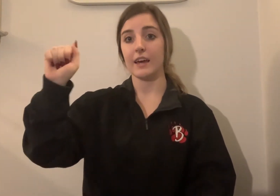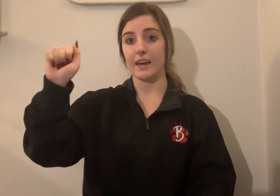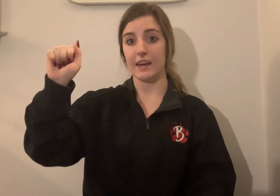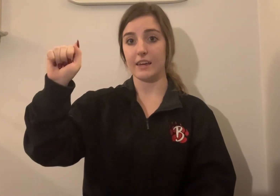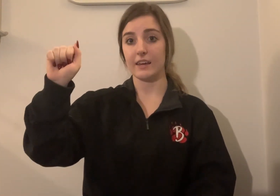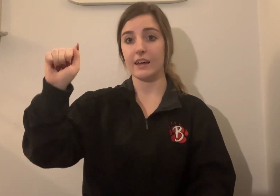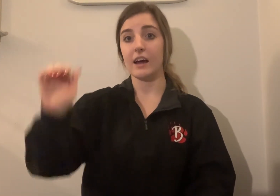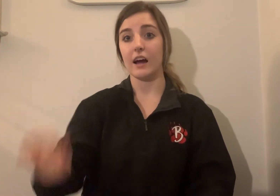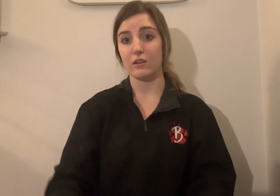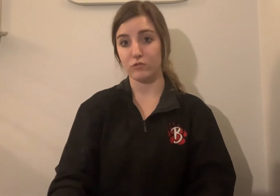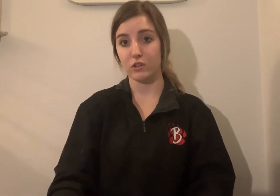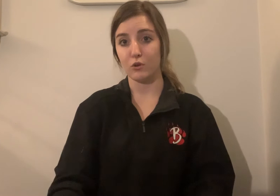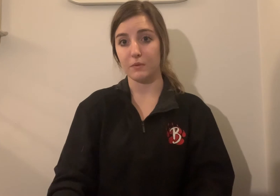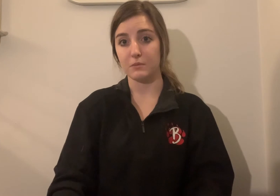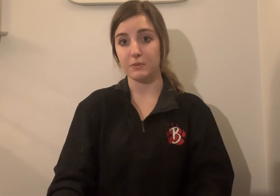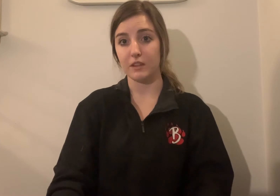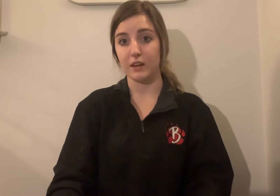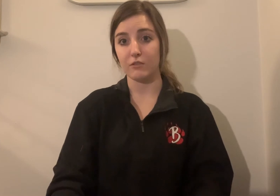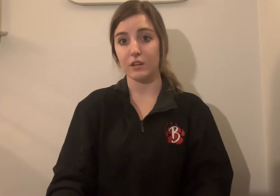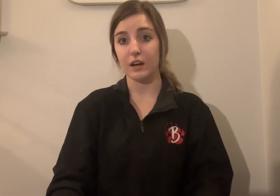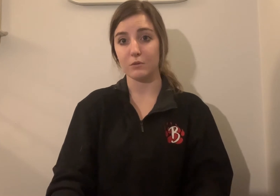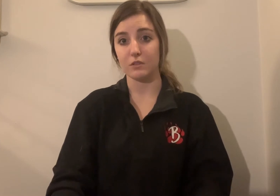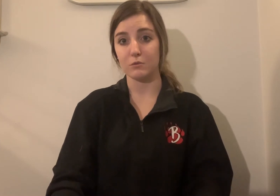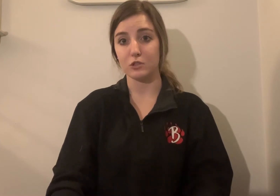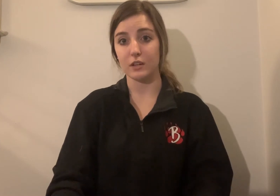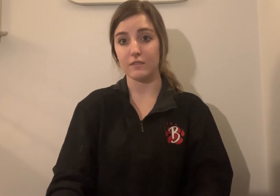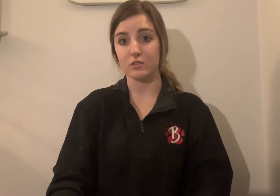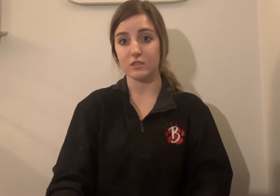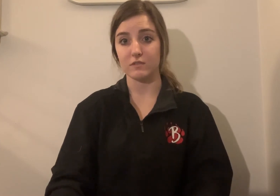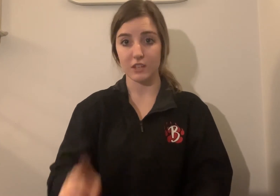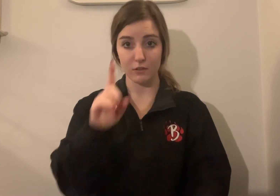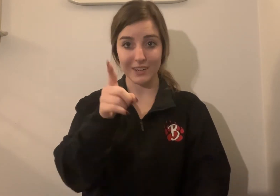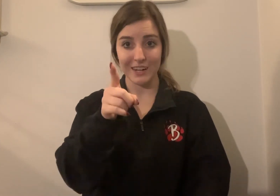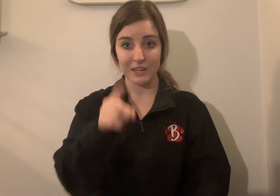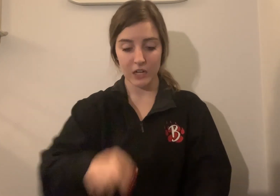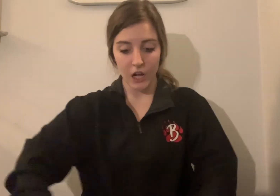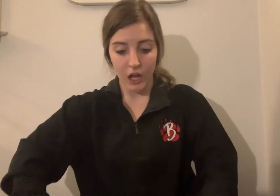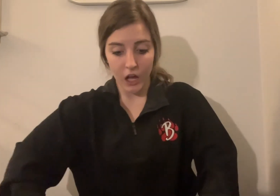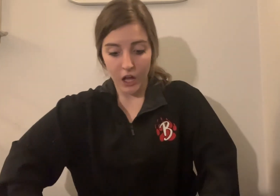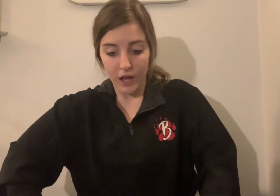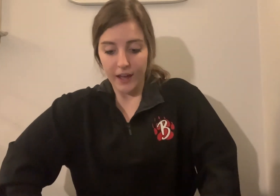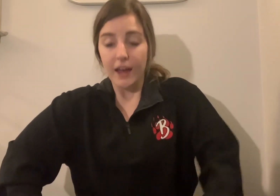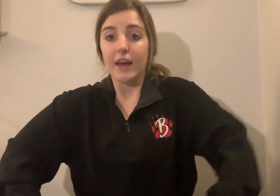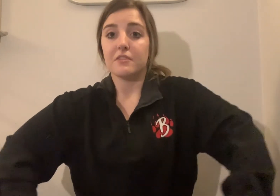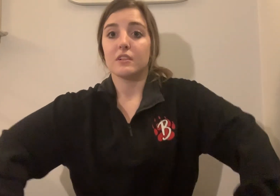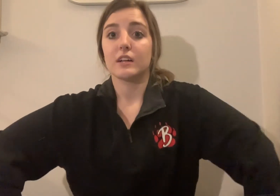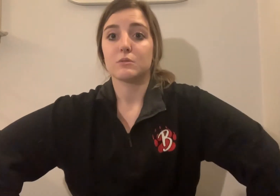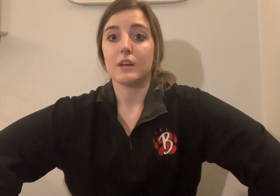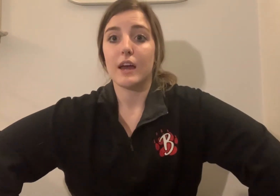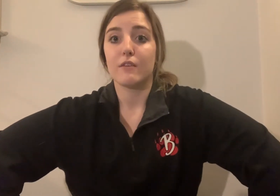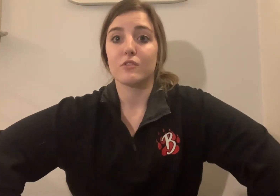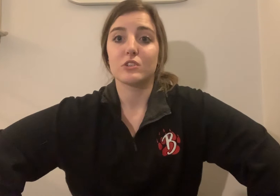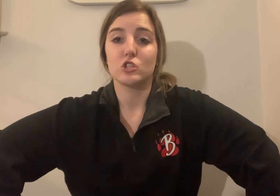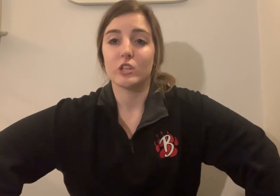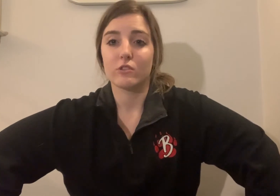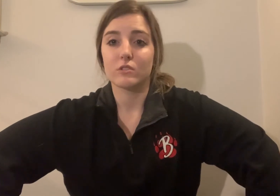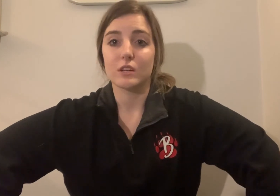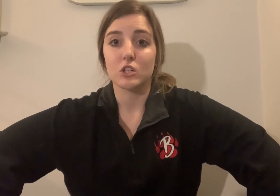K-W-A-N-Z-A. I really hope I'm spelling that right. I will double check after this video. And the last one I have for this general section